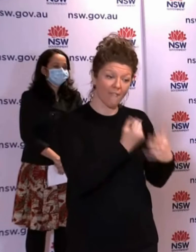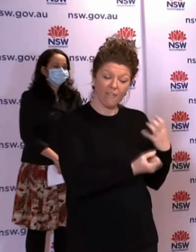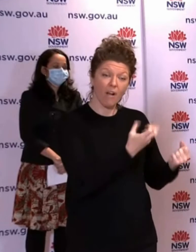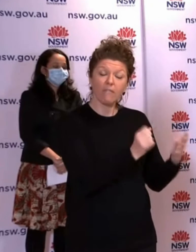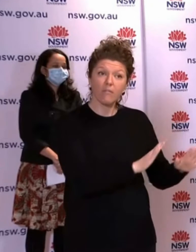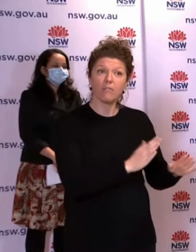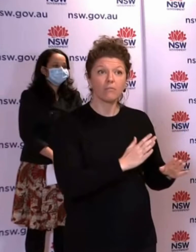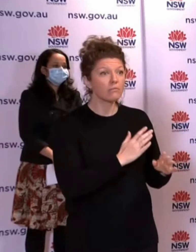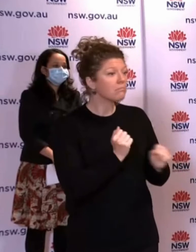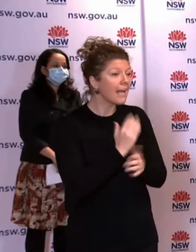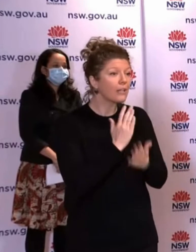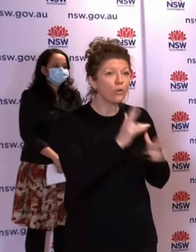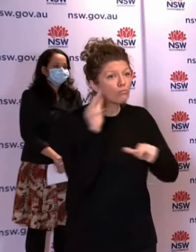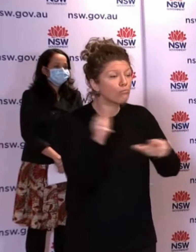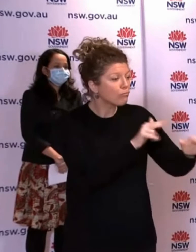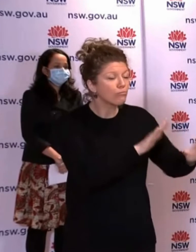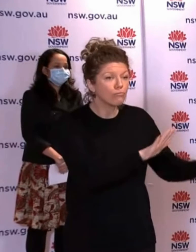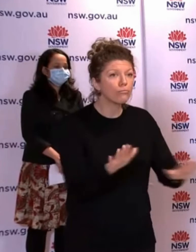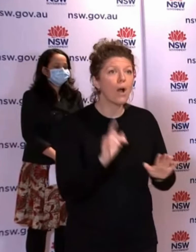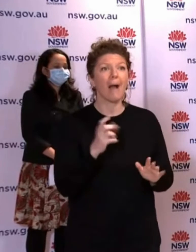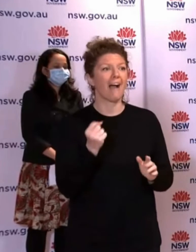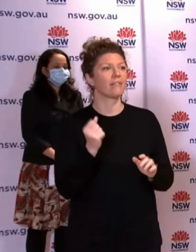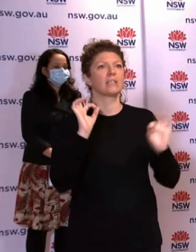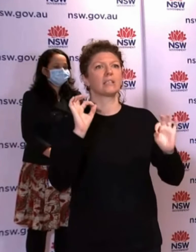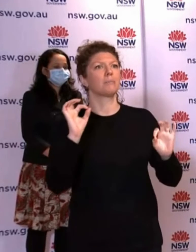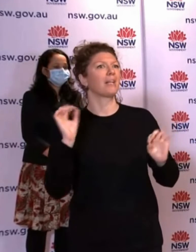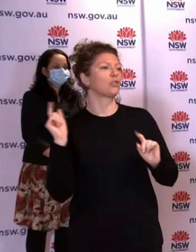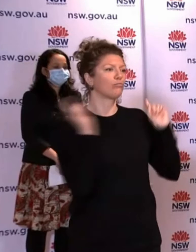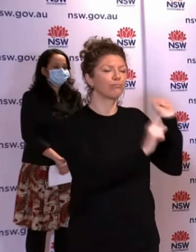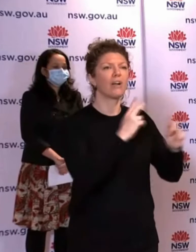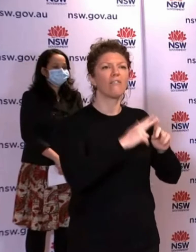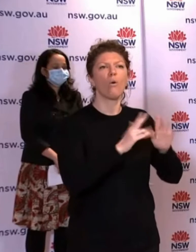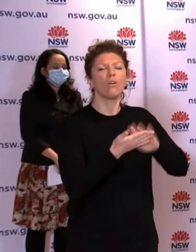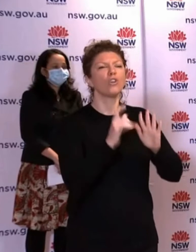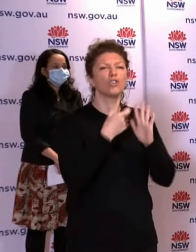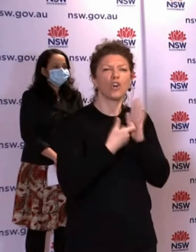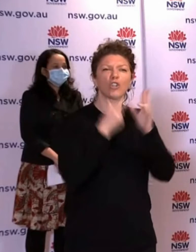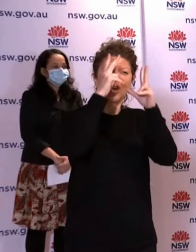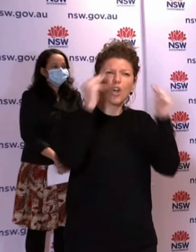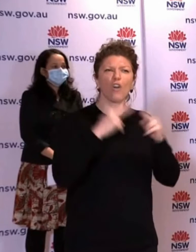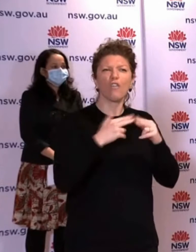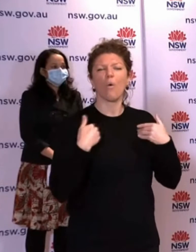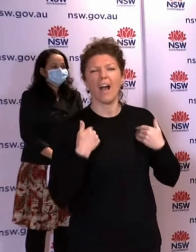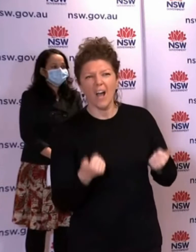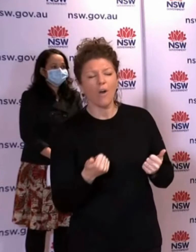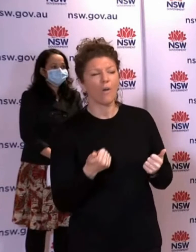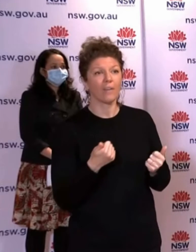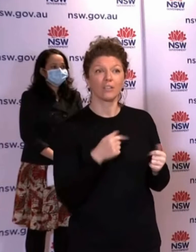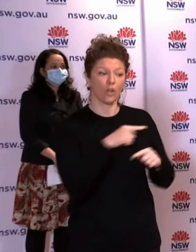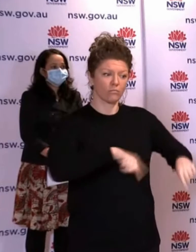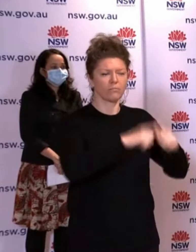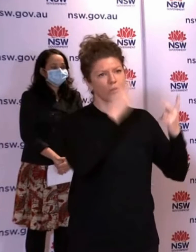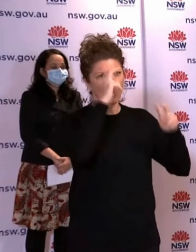and are working hard with the community. The health resources are there. We actually also weave into that emergency